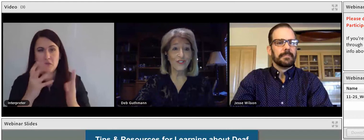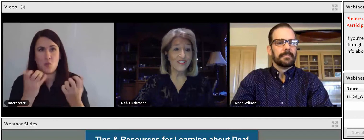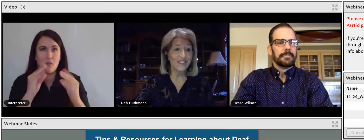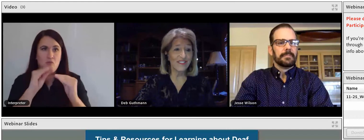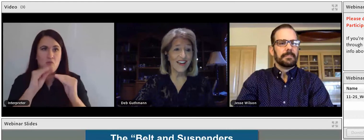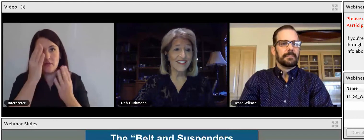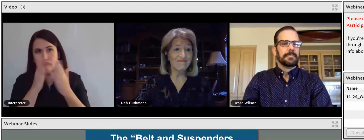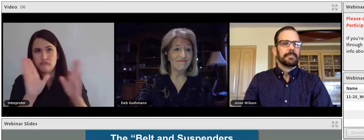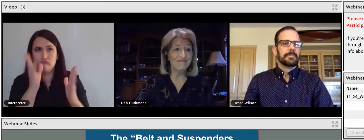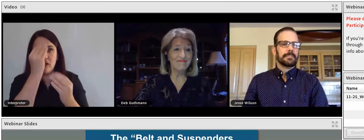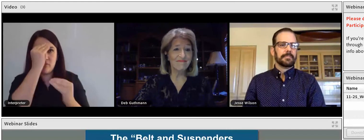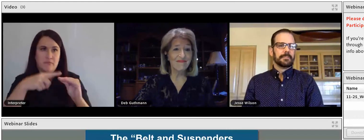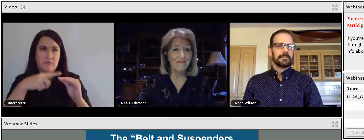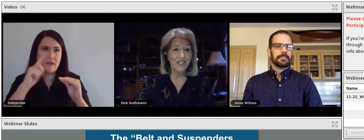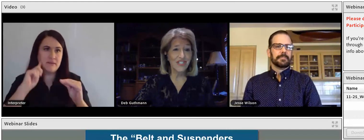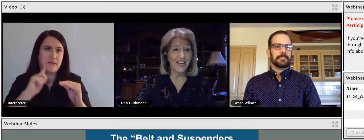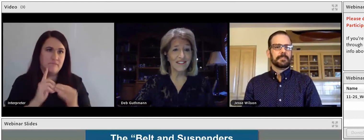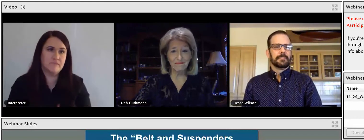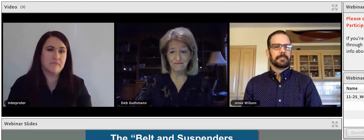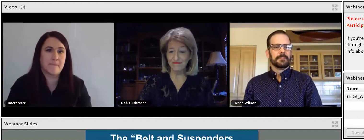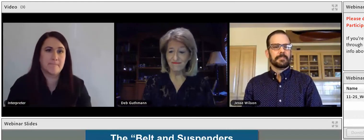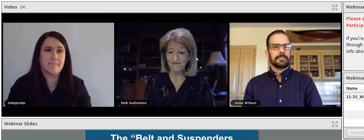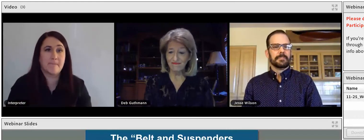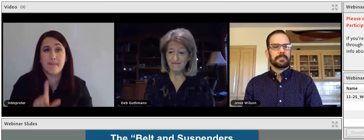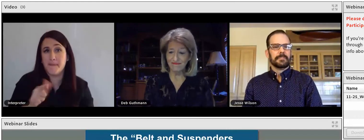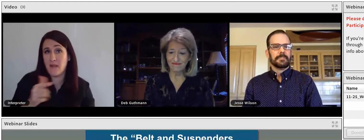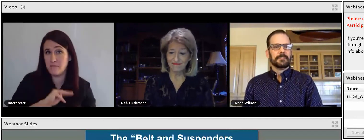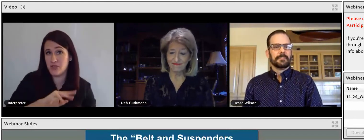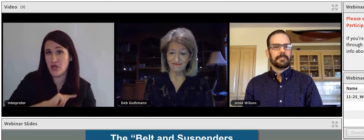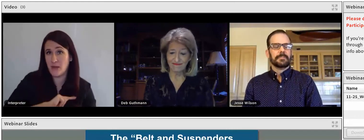I'd encourage you to do that. Michelle.